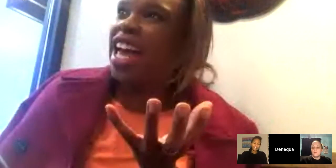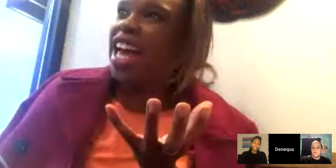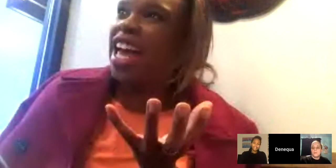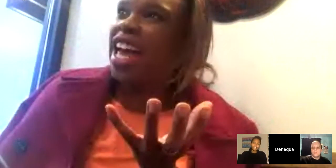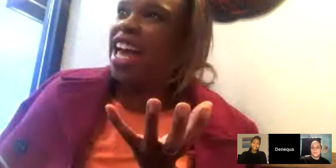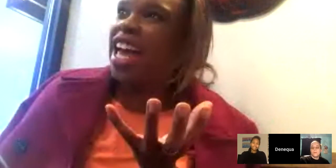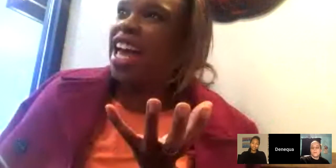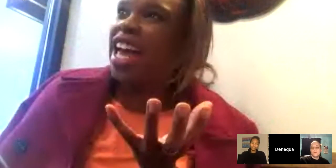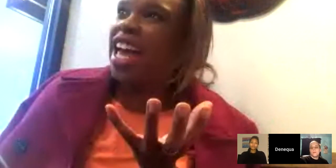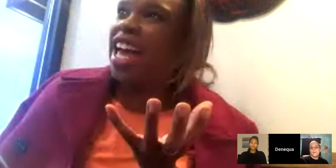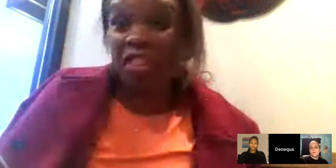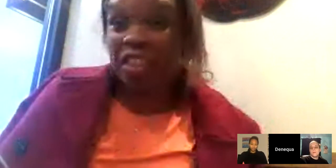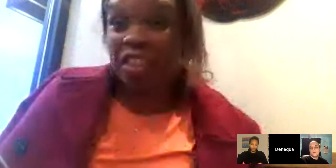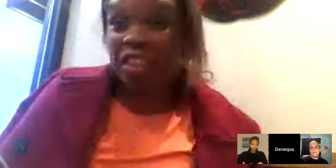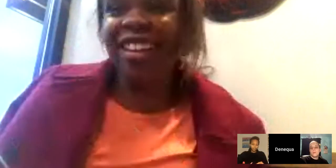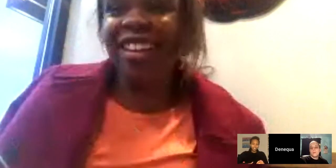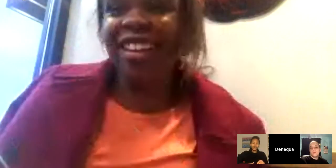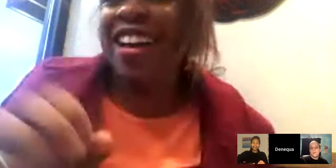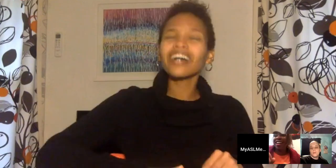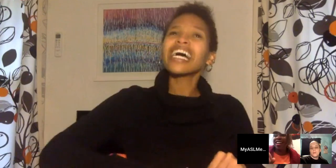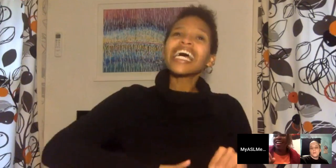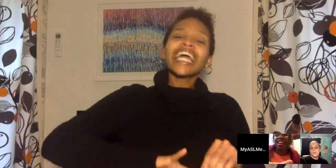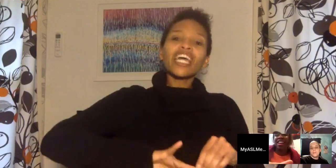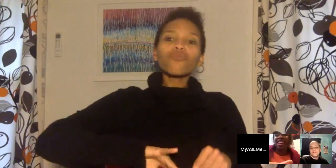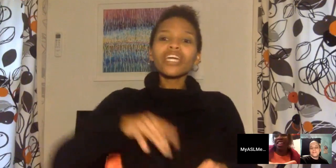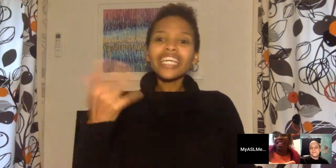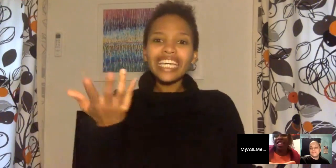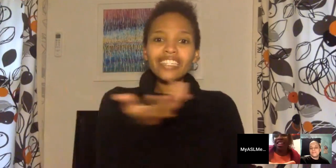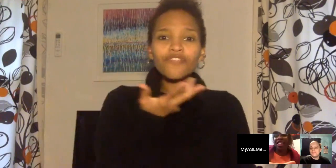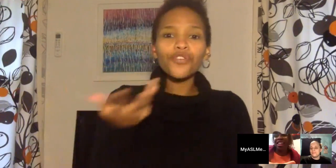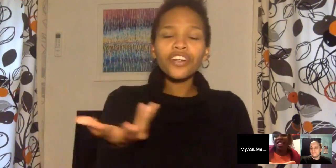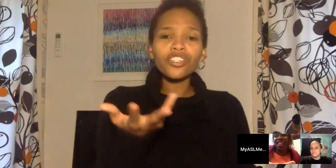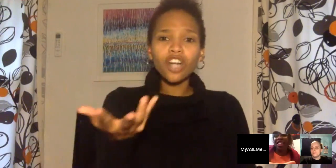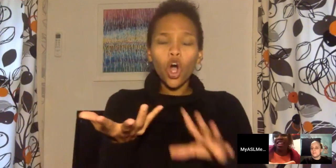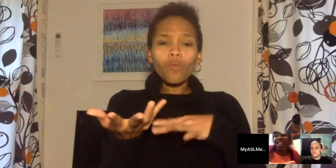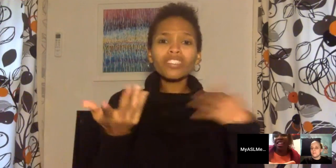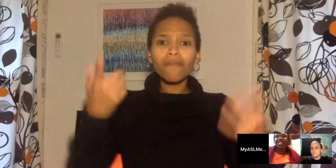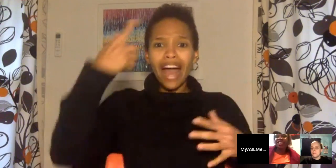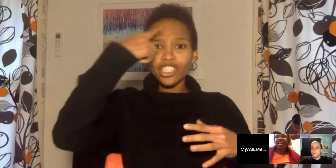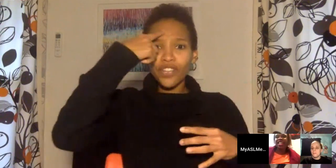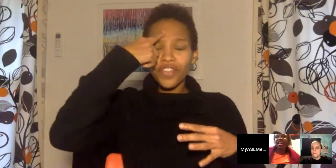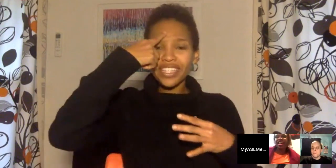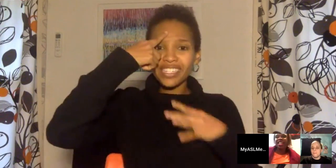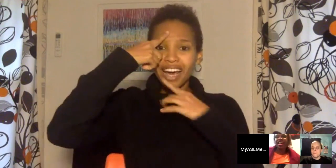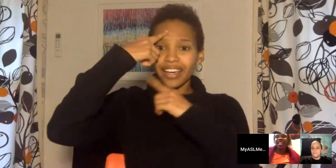and I've got nothing. Yeah. I've got it nothing. Really is, if you can just almost imagine this sign,